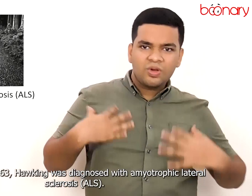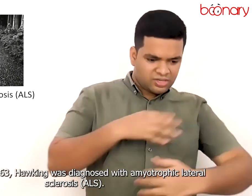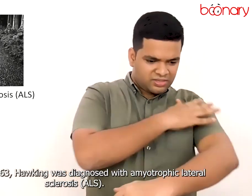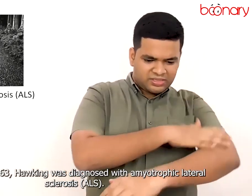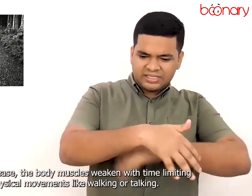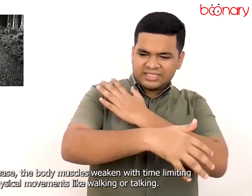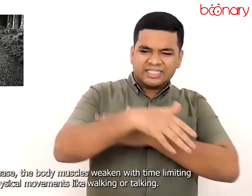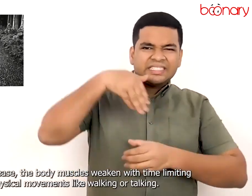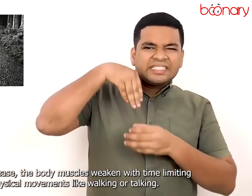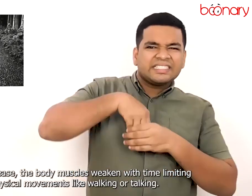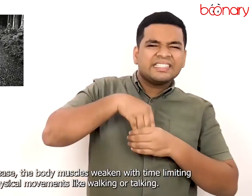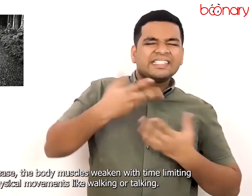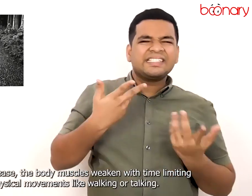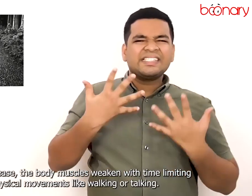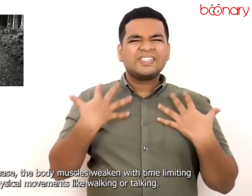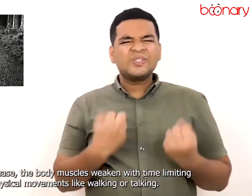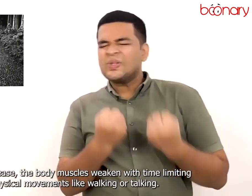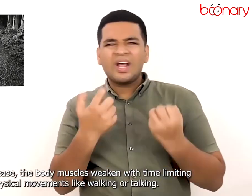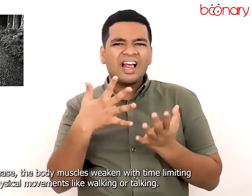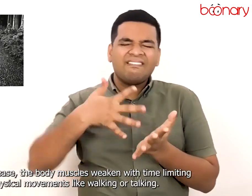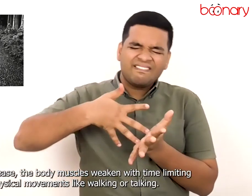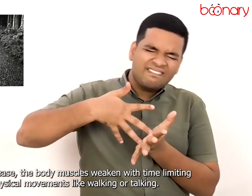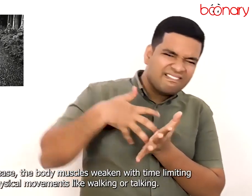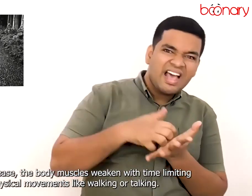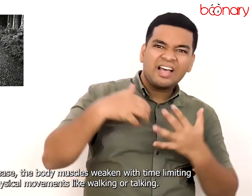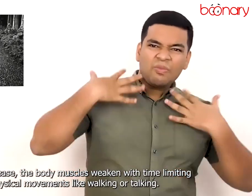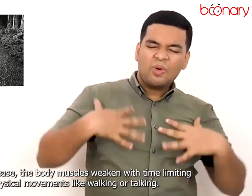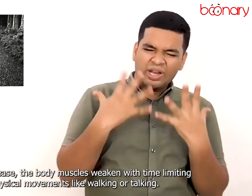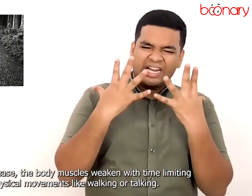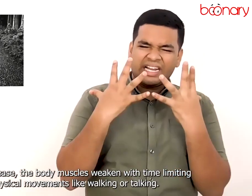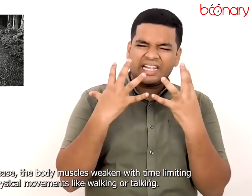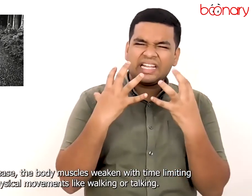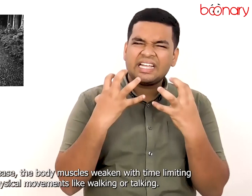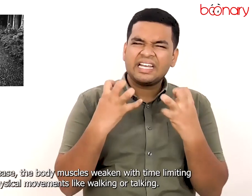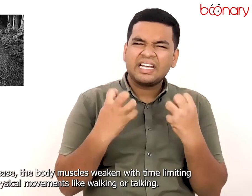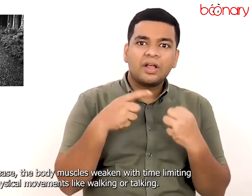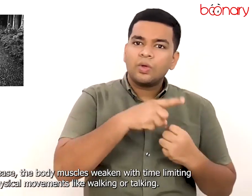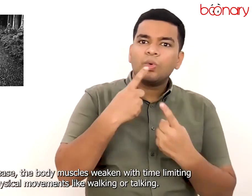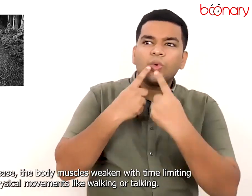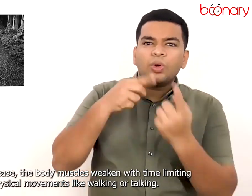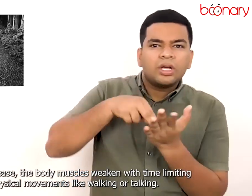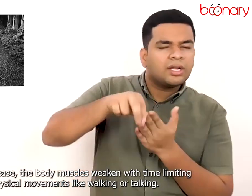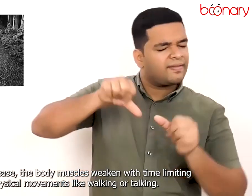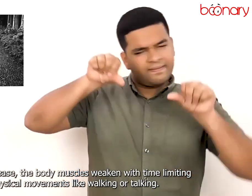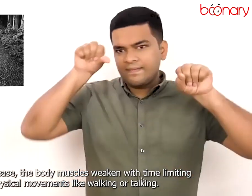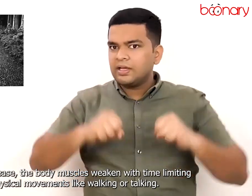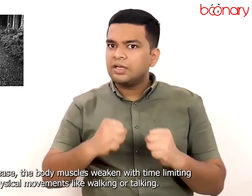sclerosis. In this disease, the body muscles weaken with time, limiting physical movements like walking or